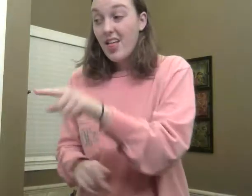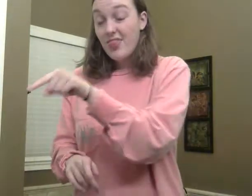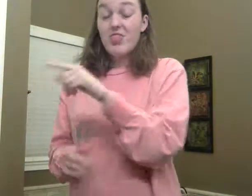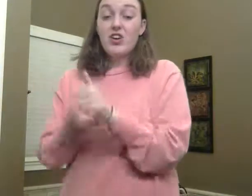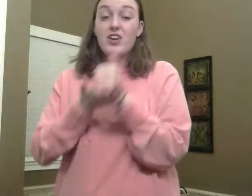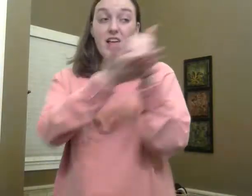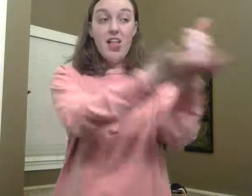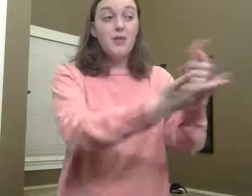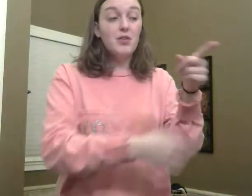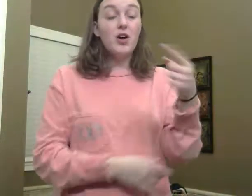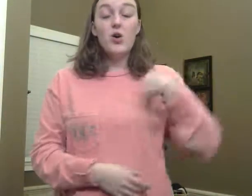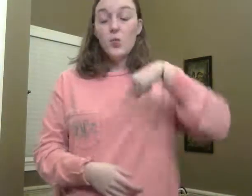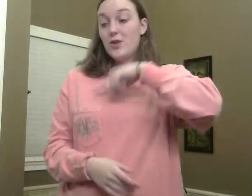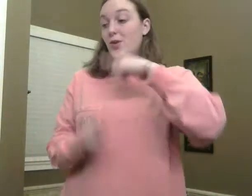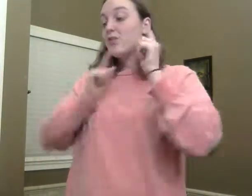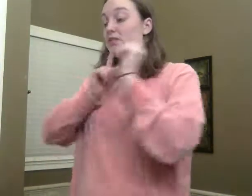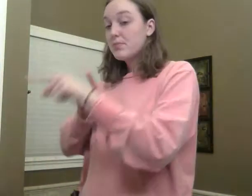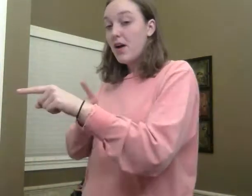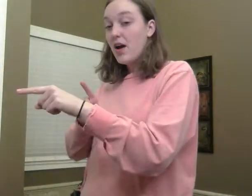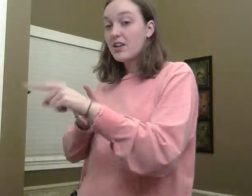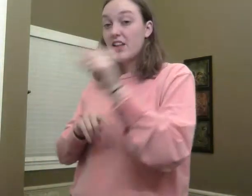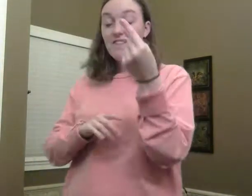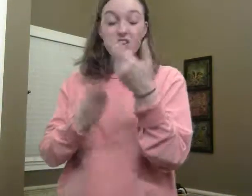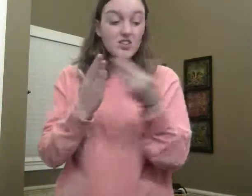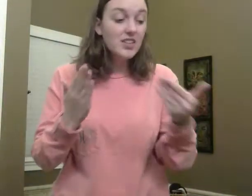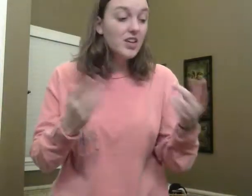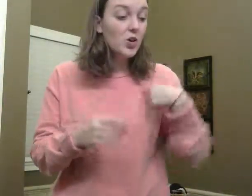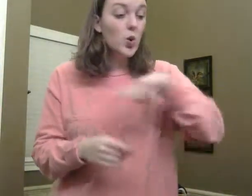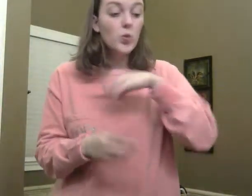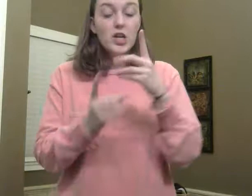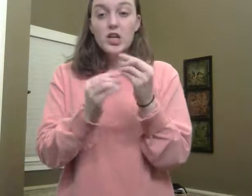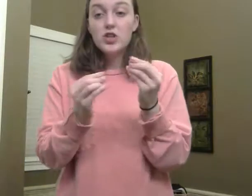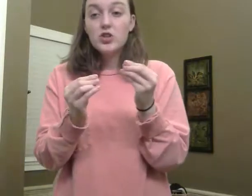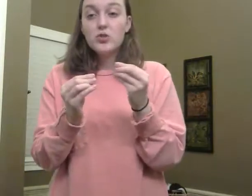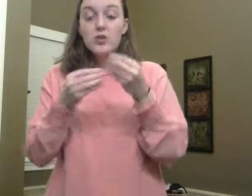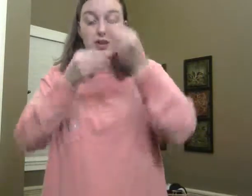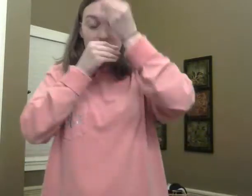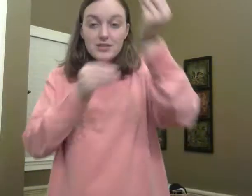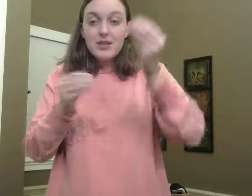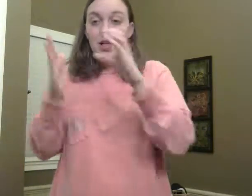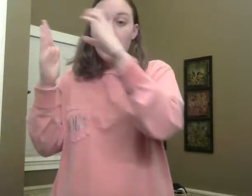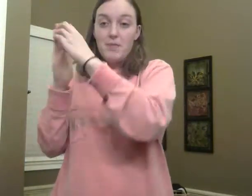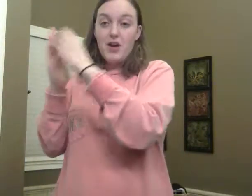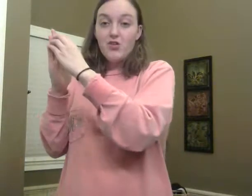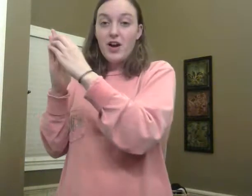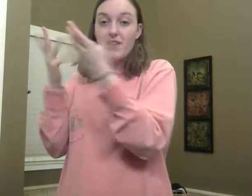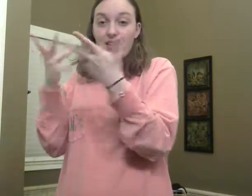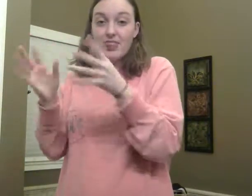we respond, the first thing we do is tell the paragraph, then the sentence number, then we give